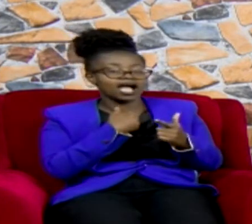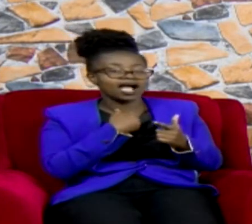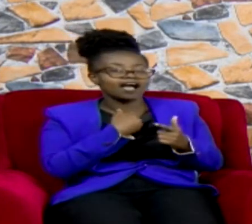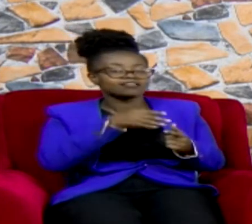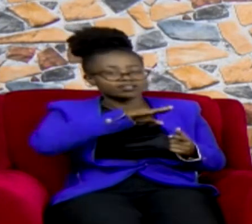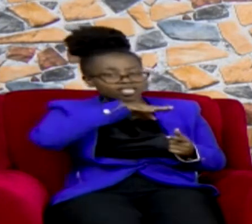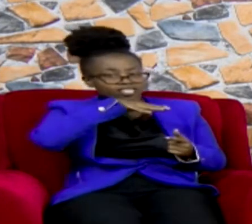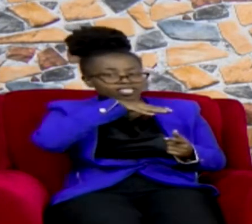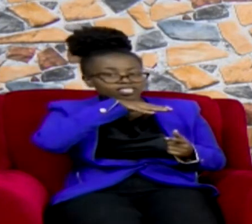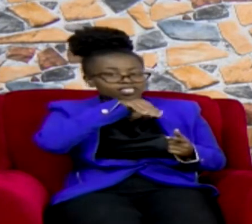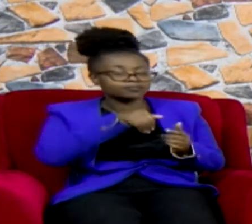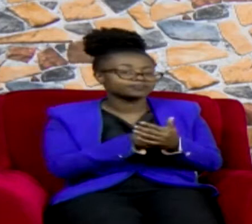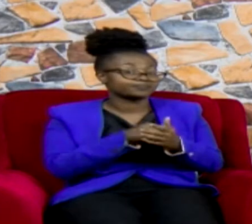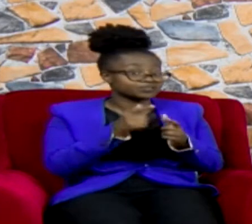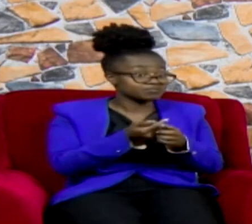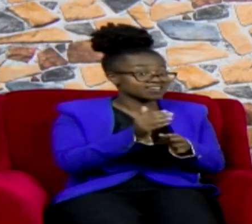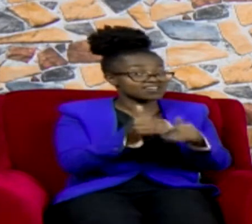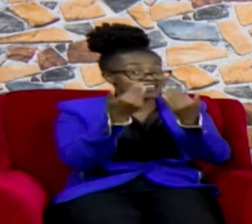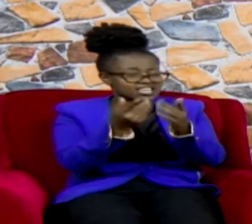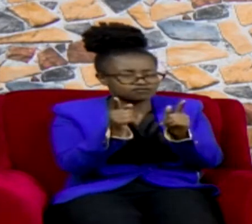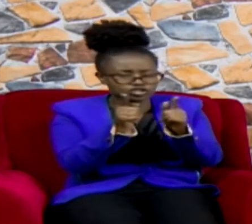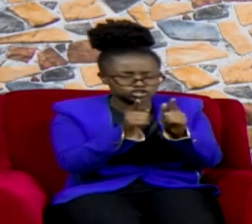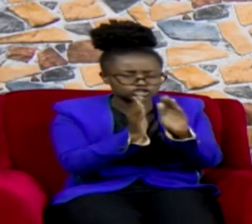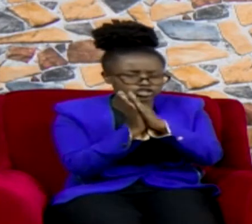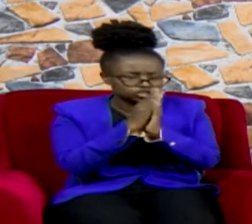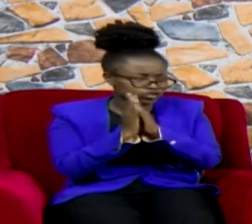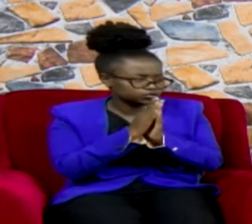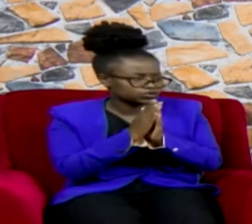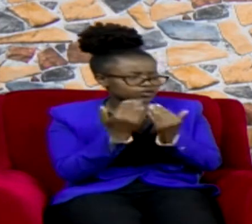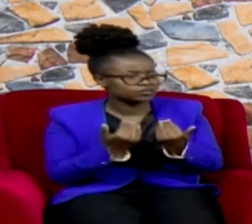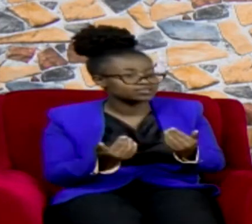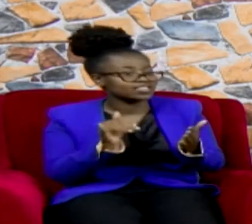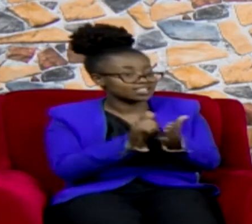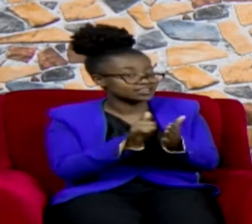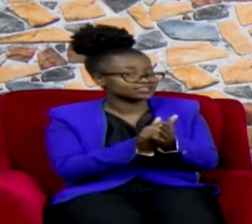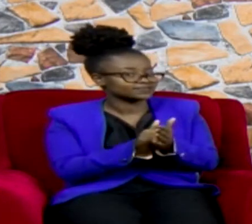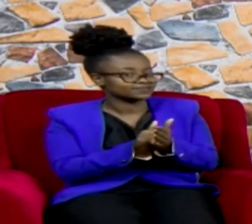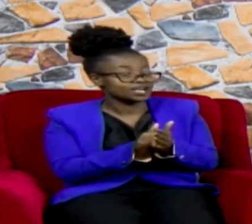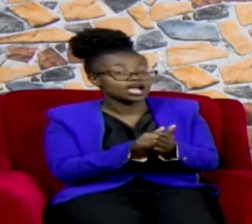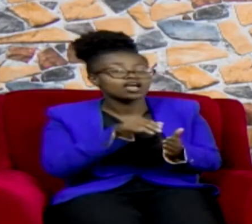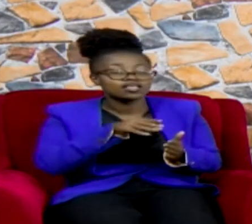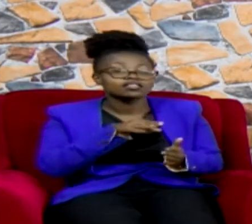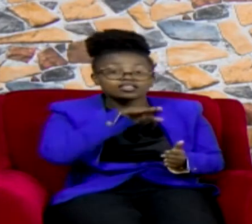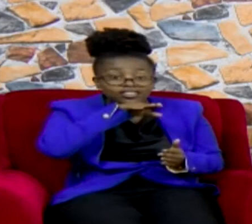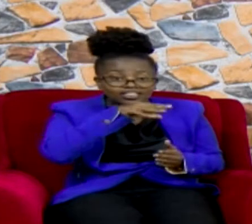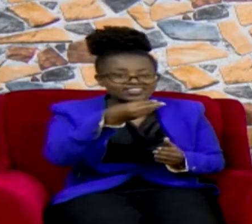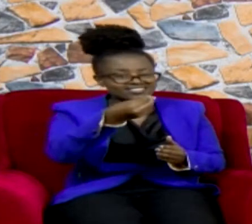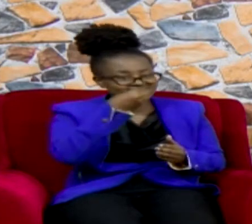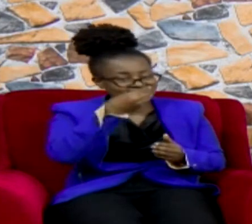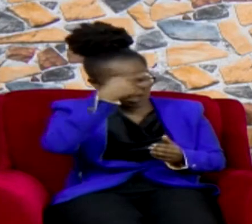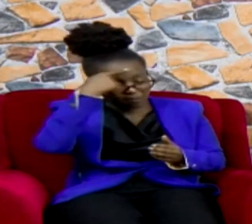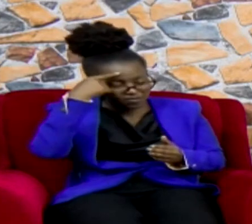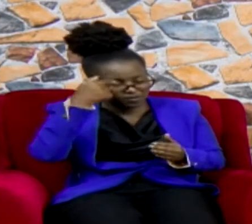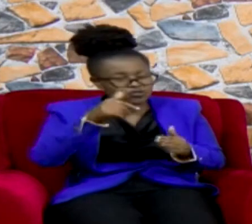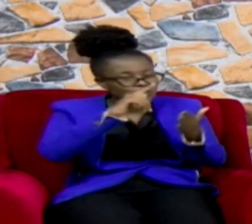dog. That's a dog. Okay. So I can give a very short story to a child that dog is eating because it